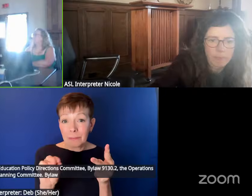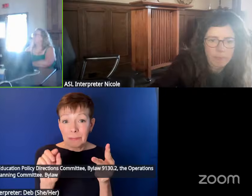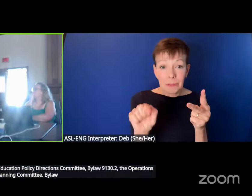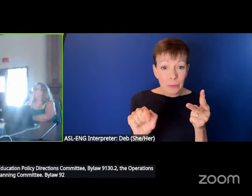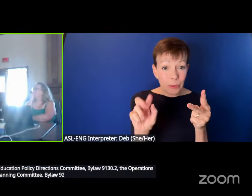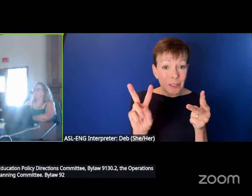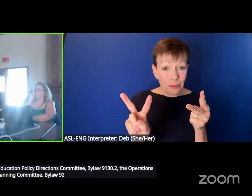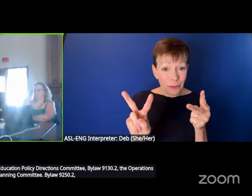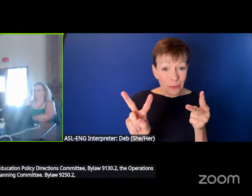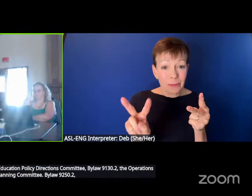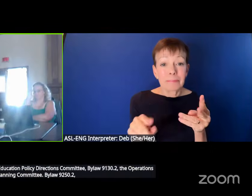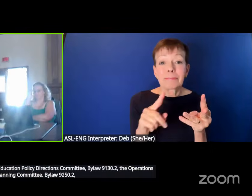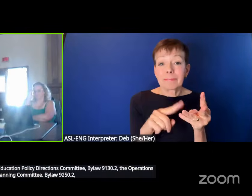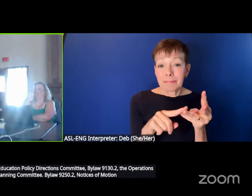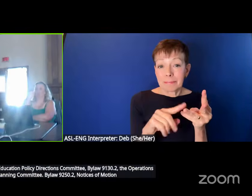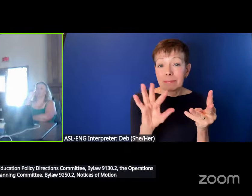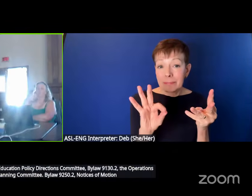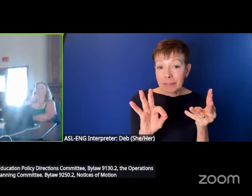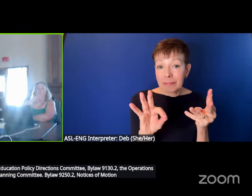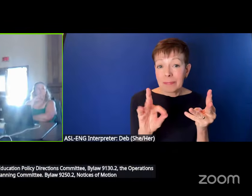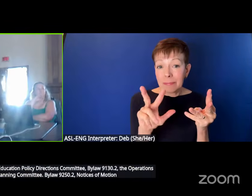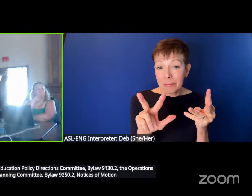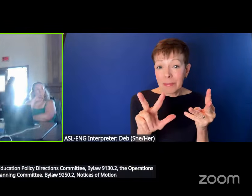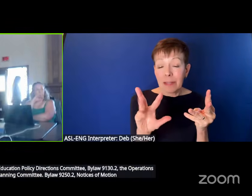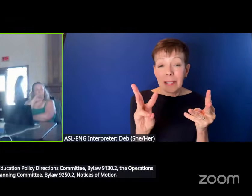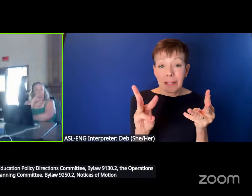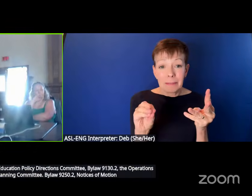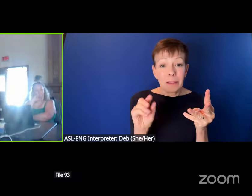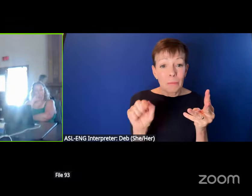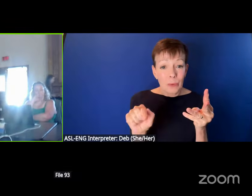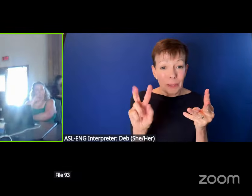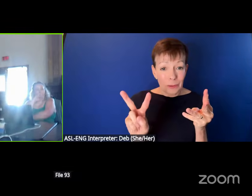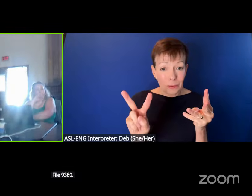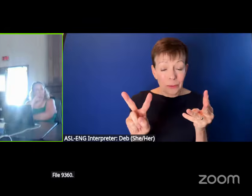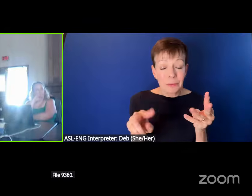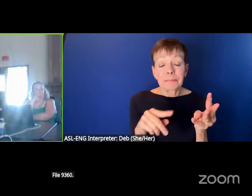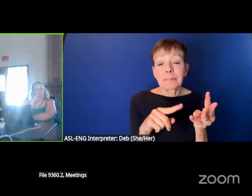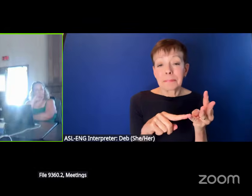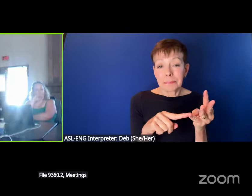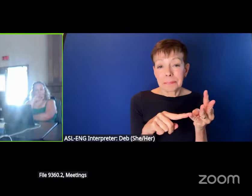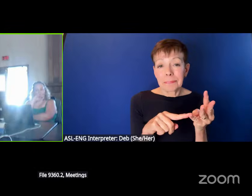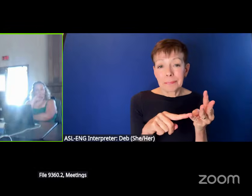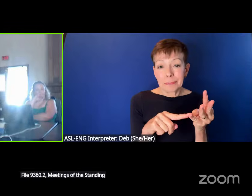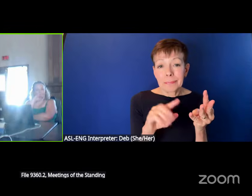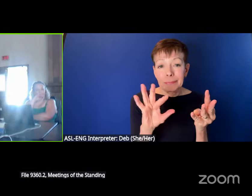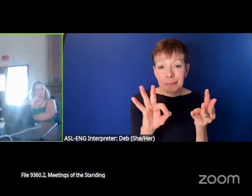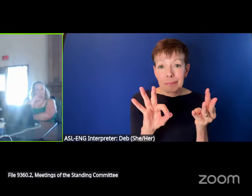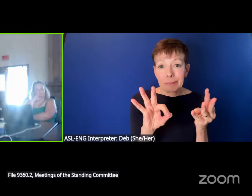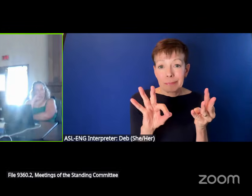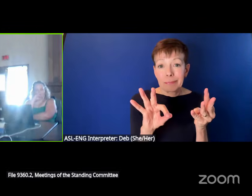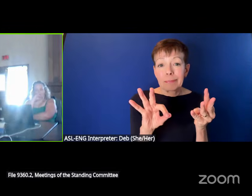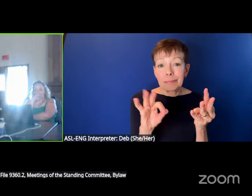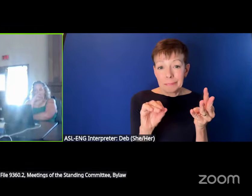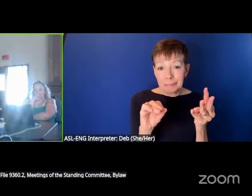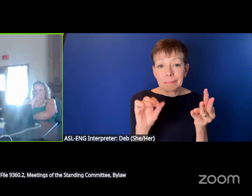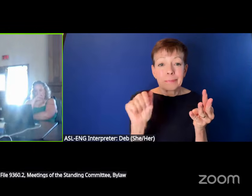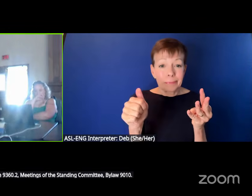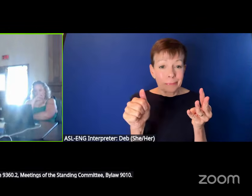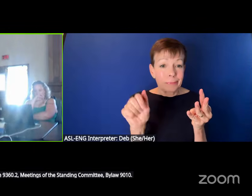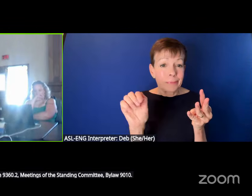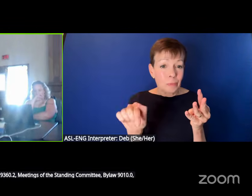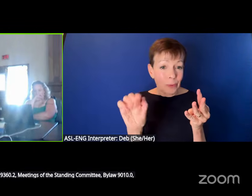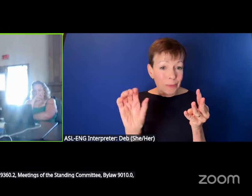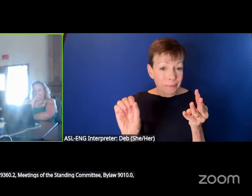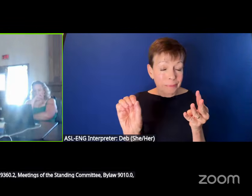9250.2 notices of motion, bylaw 9360.2 meetings of the standing committee, bylaw 9010.0 bylaws